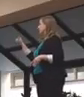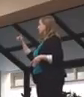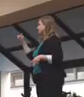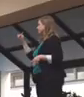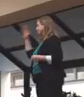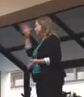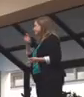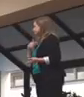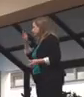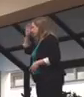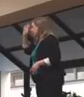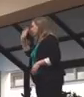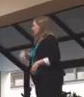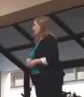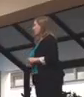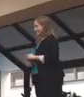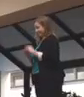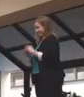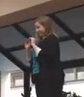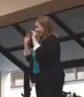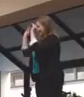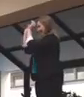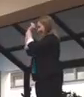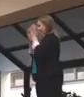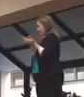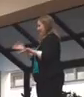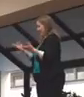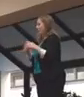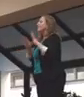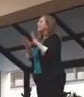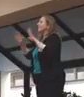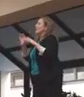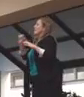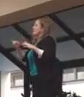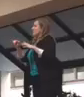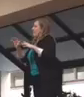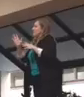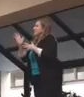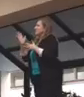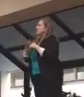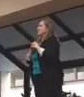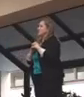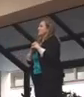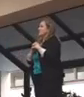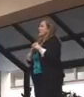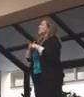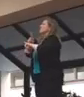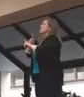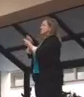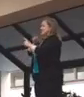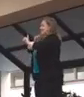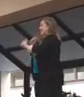But we know that face value is not valid. It's not valid. We know it's not there.